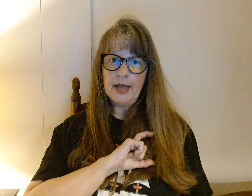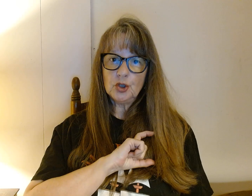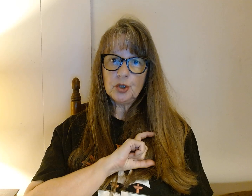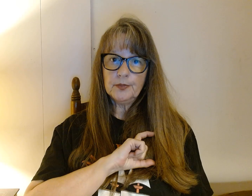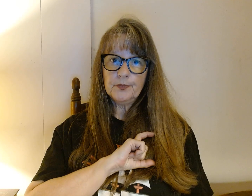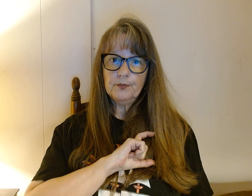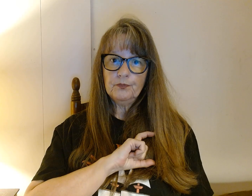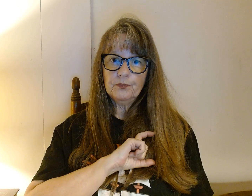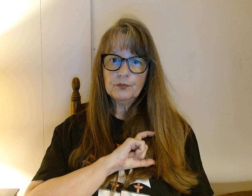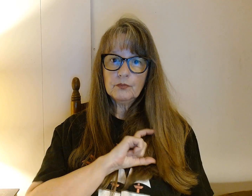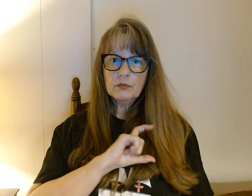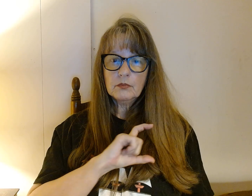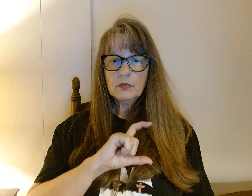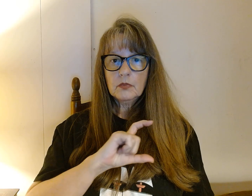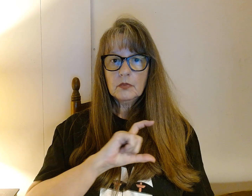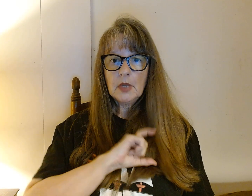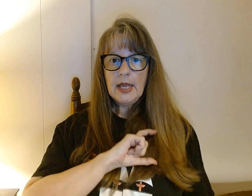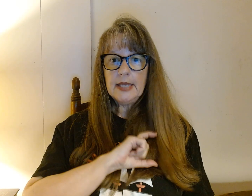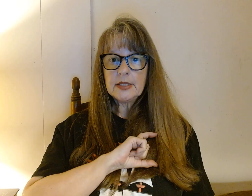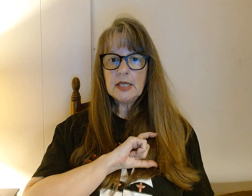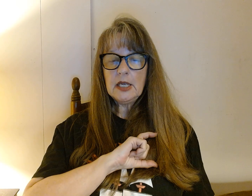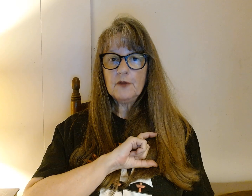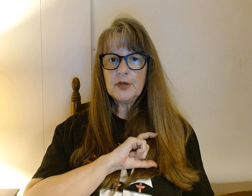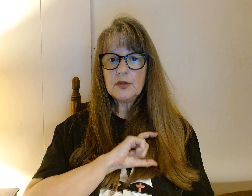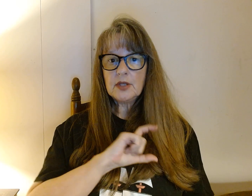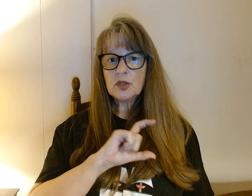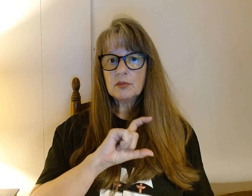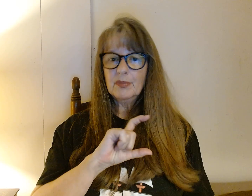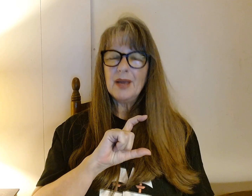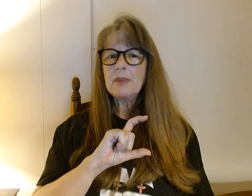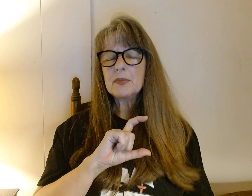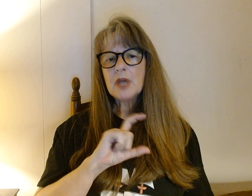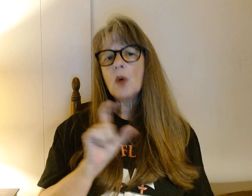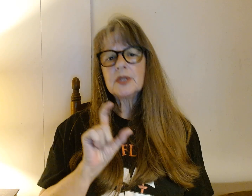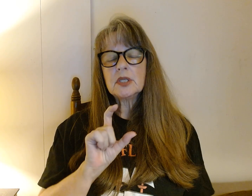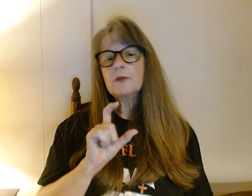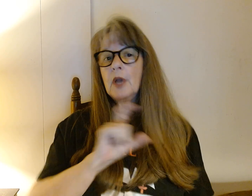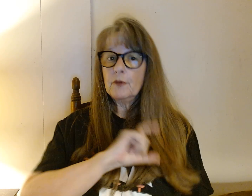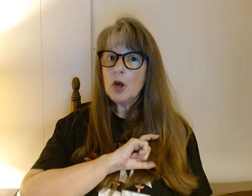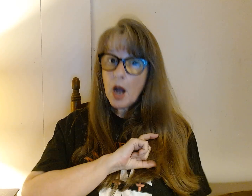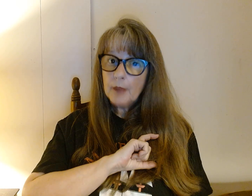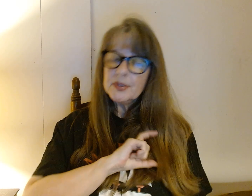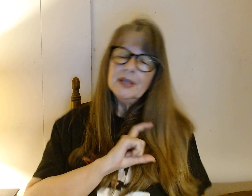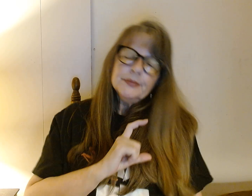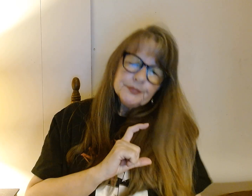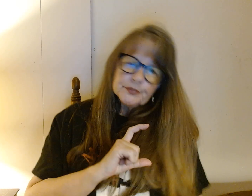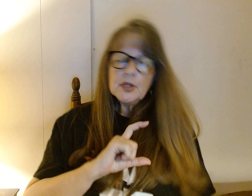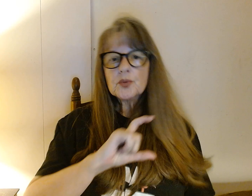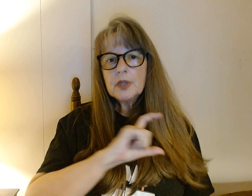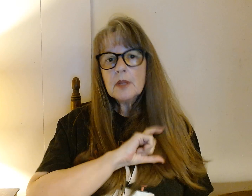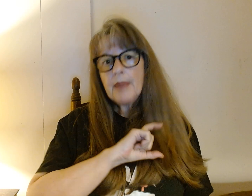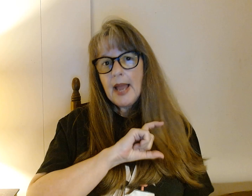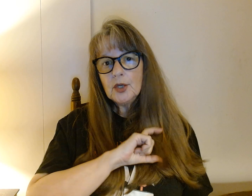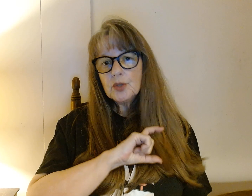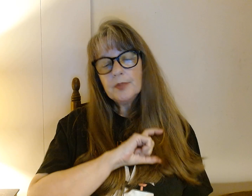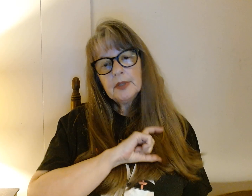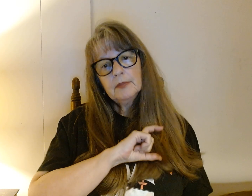badge. And see if and people say, oh, it's a C for cops. It's really the badge, but it could